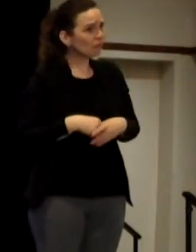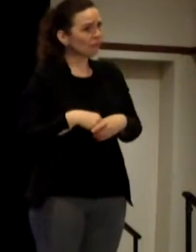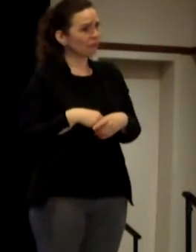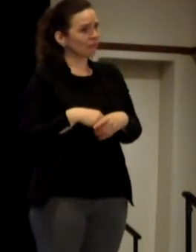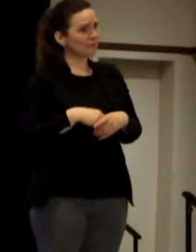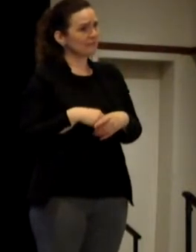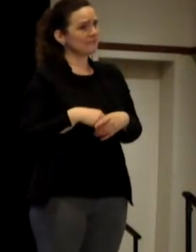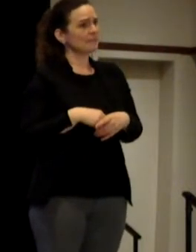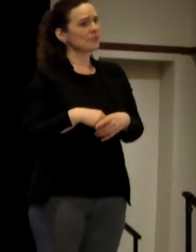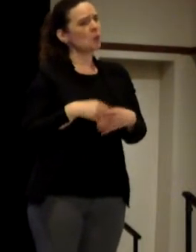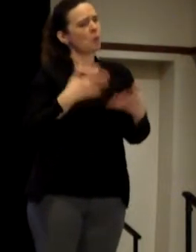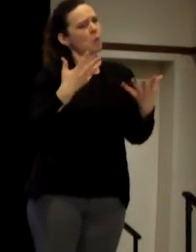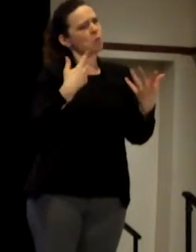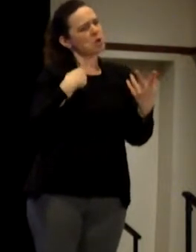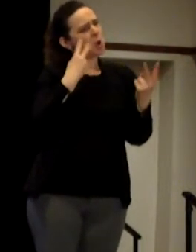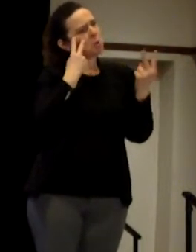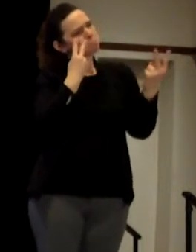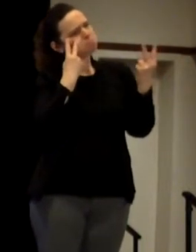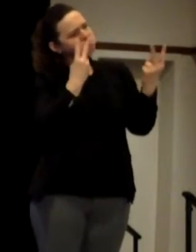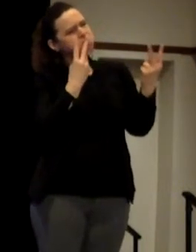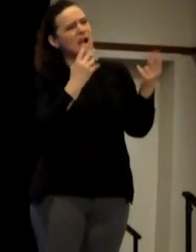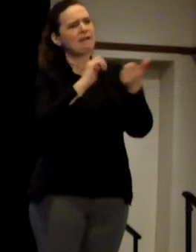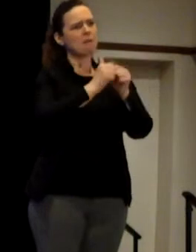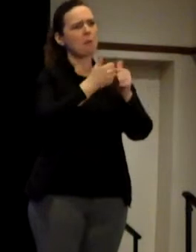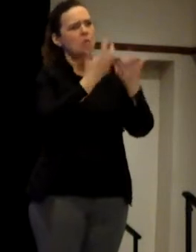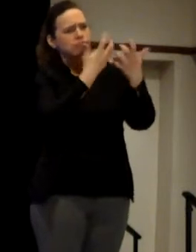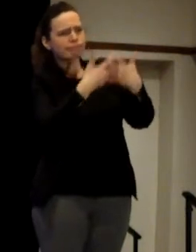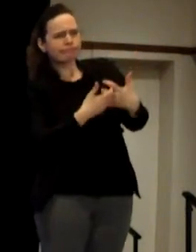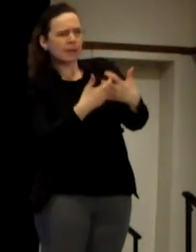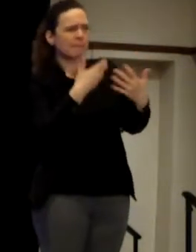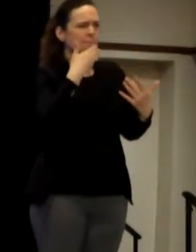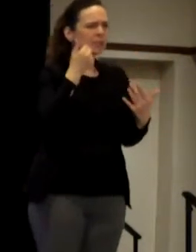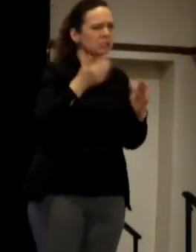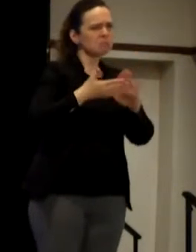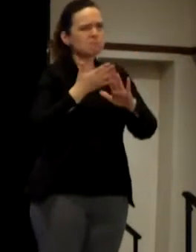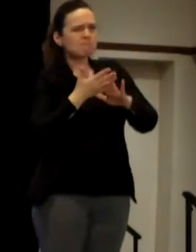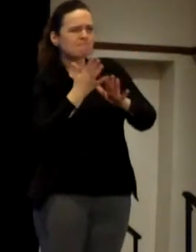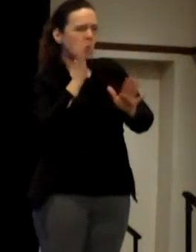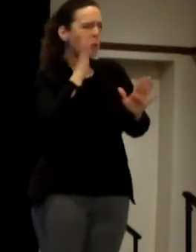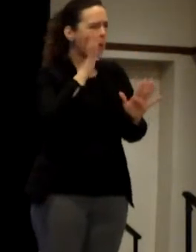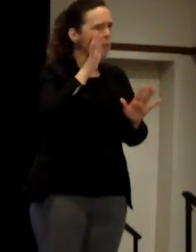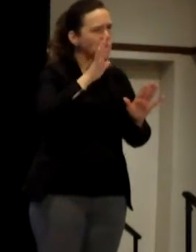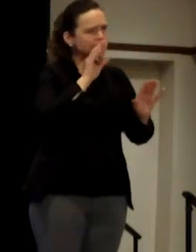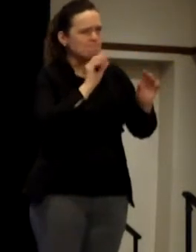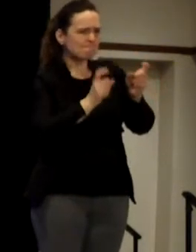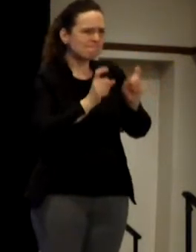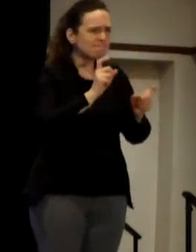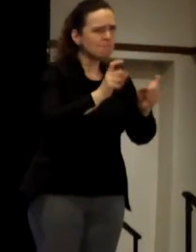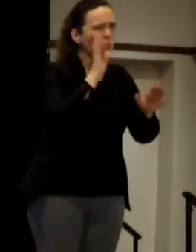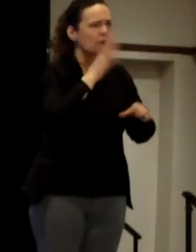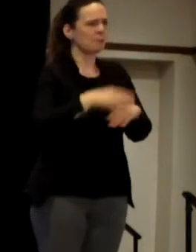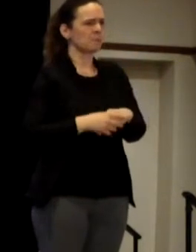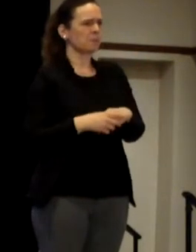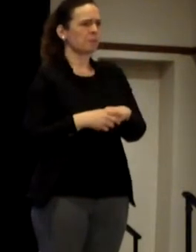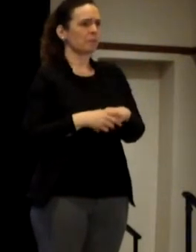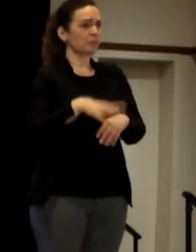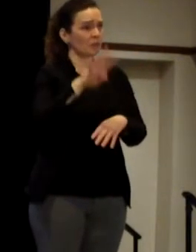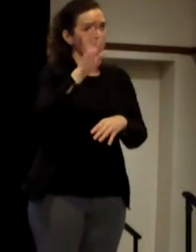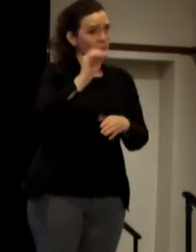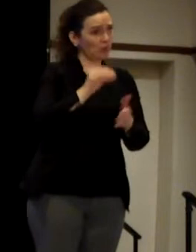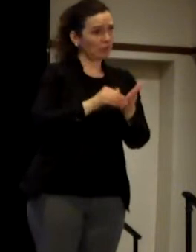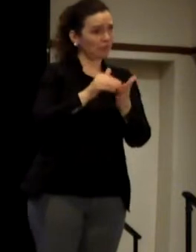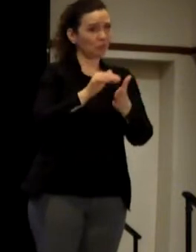up with that. Again, if it's vaccination or testing, we have 140,000 residents who've been vaccinated going